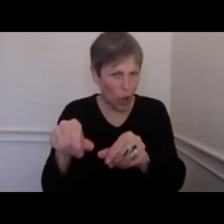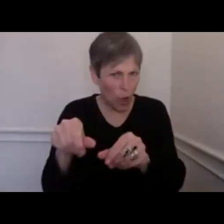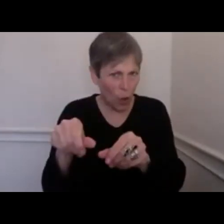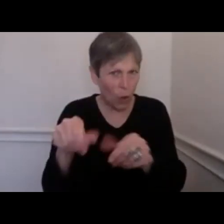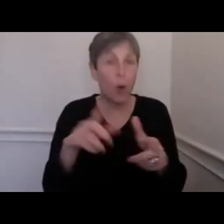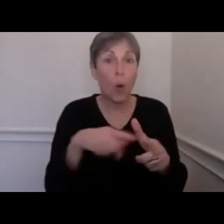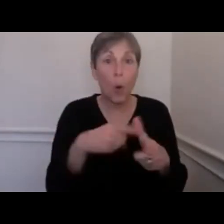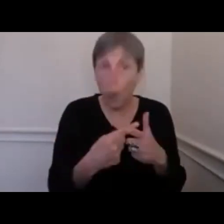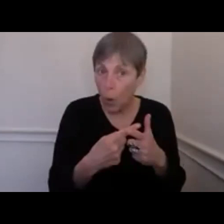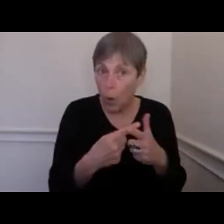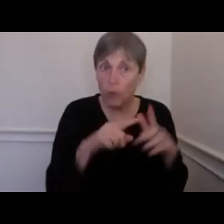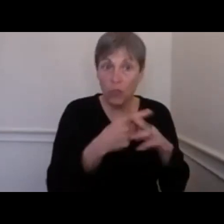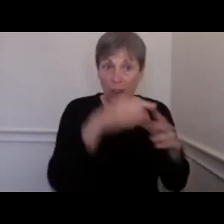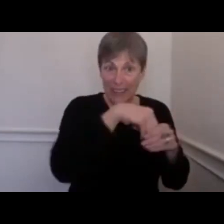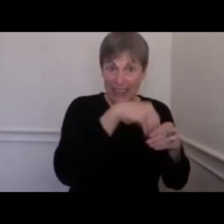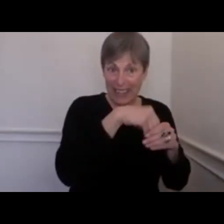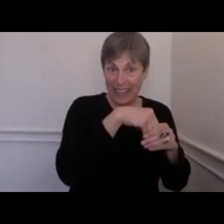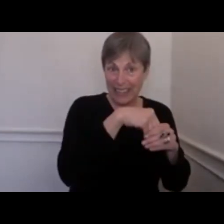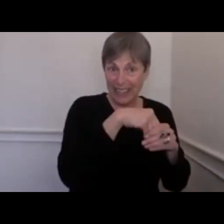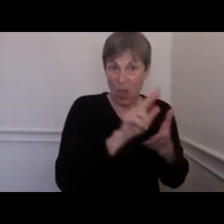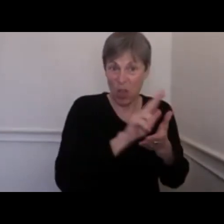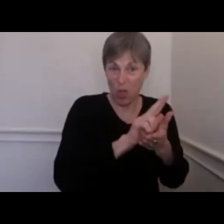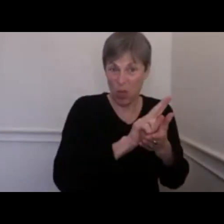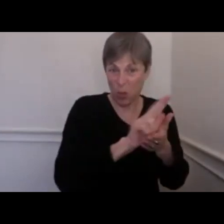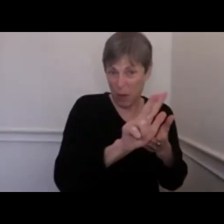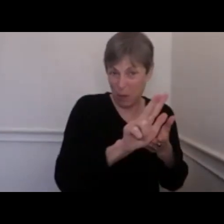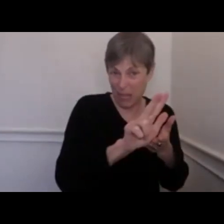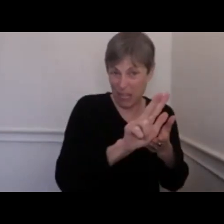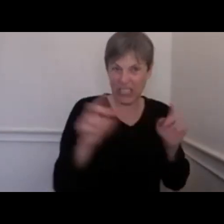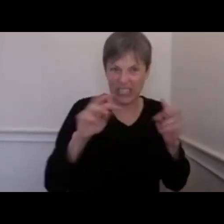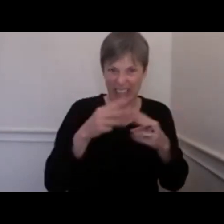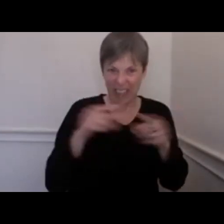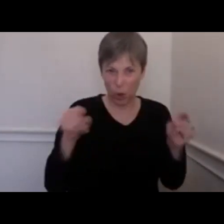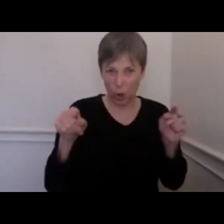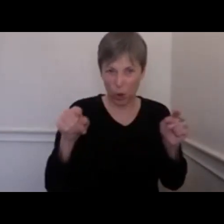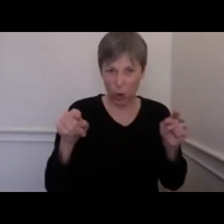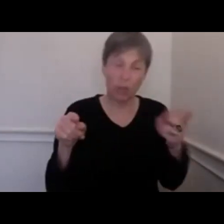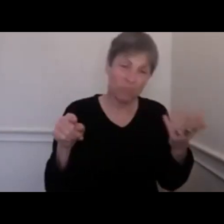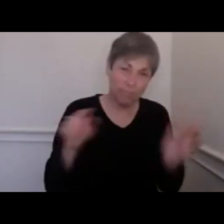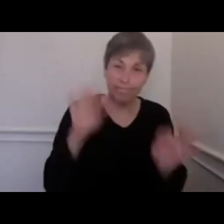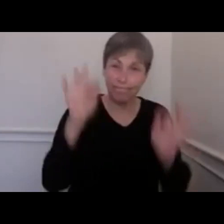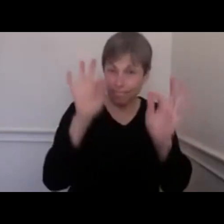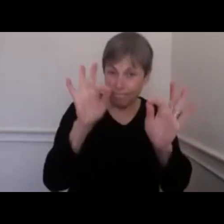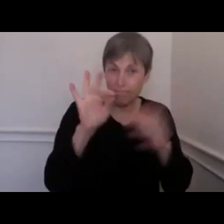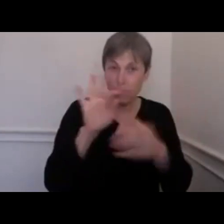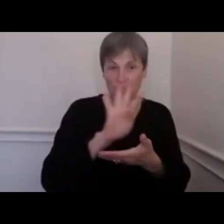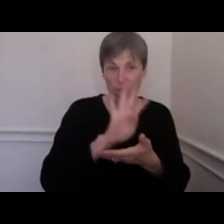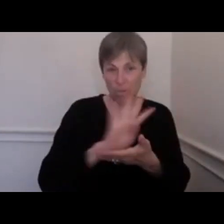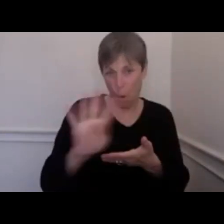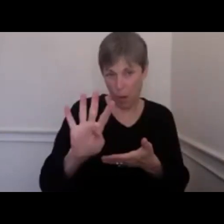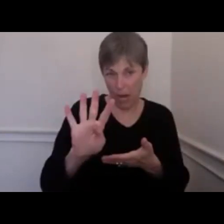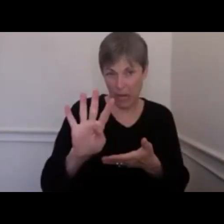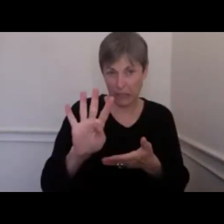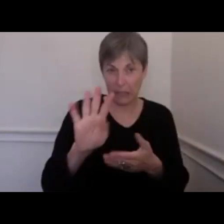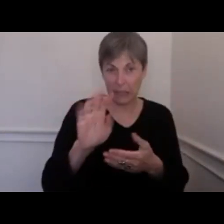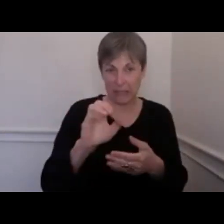only starting them indoors 3 weeks. Ideally, they're 4 week old seedlings, but if you don't have any